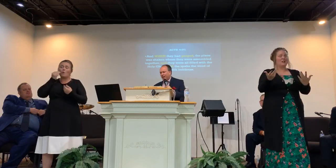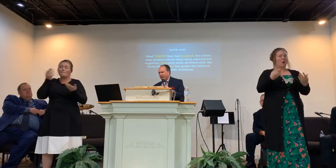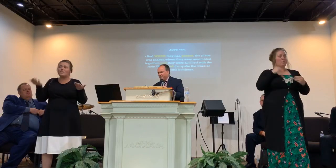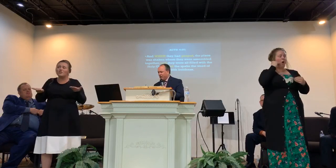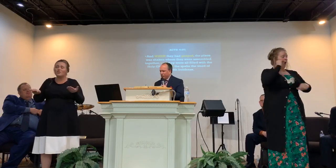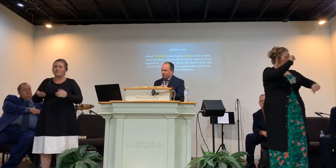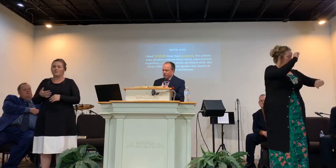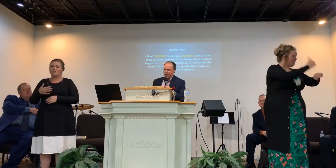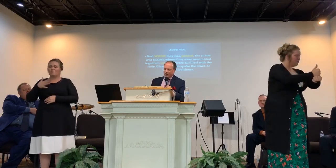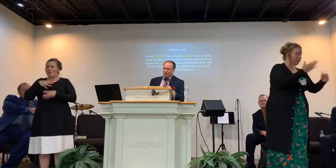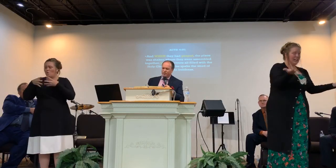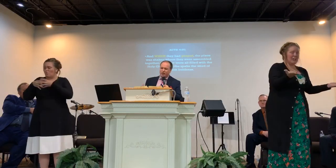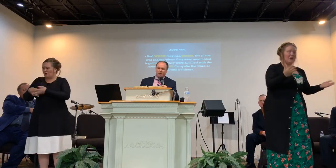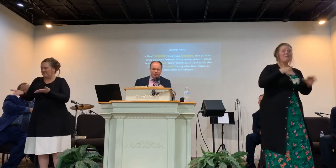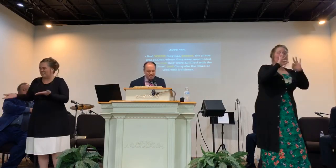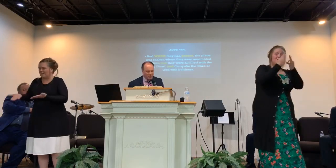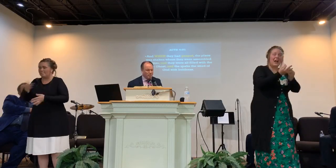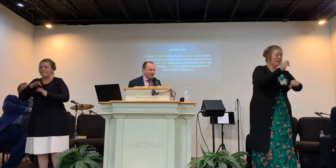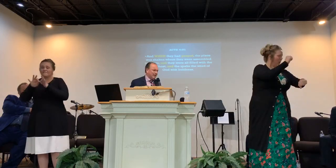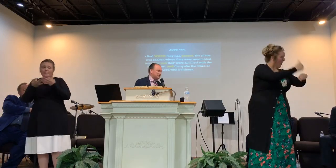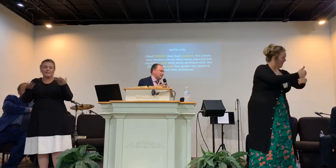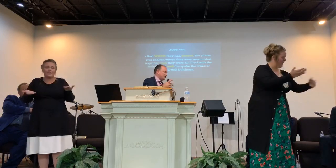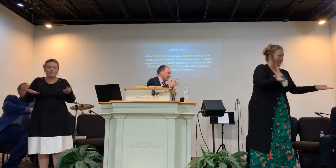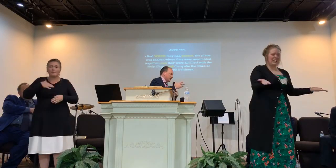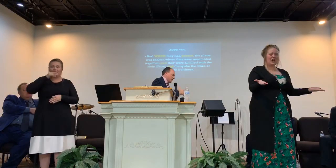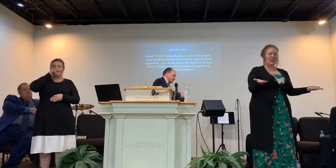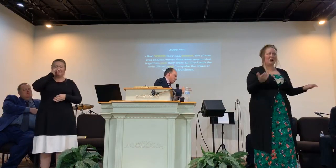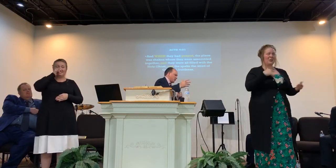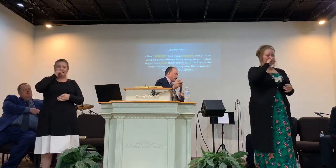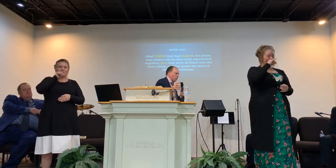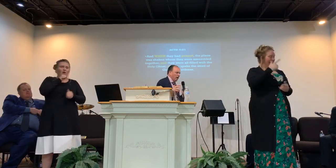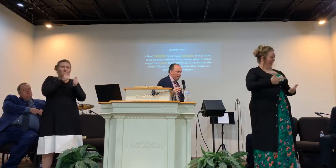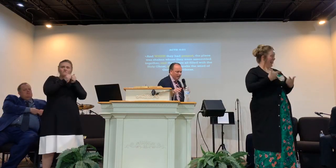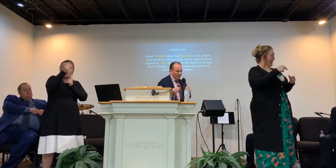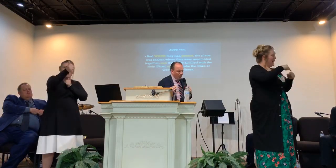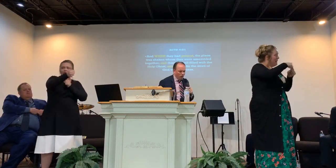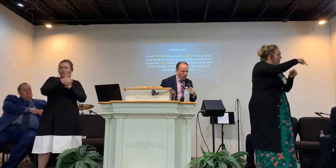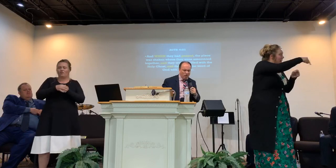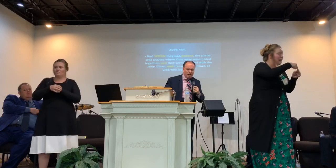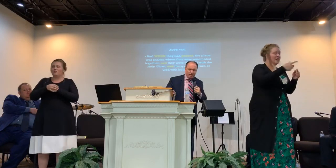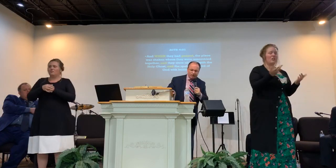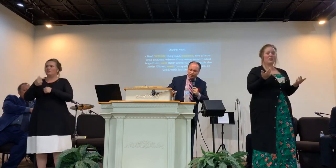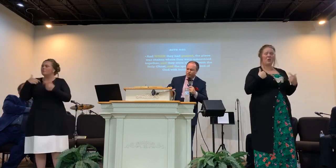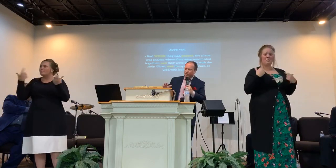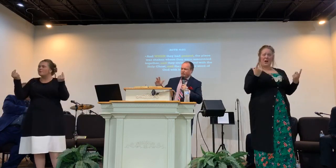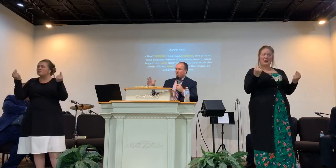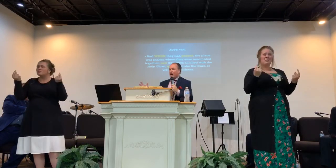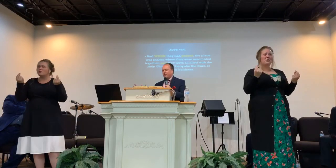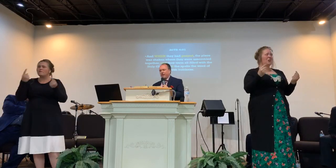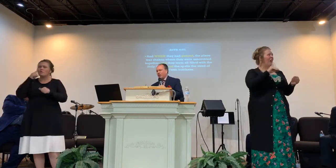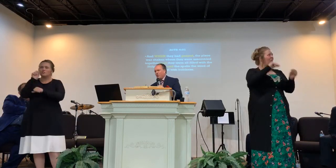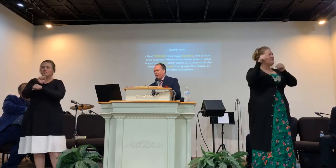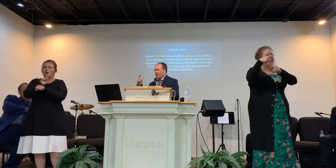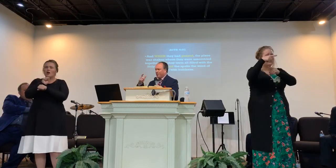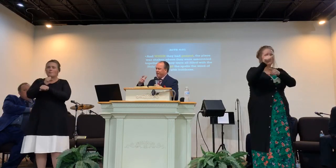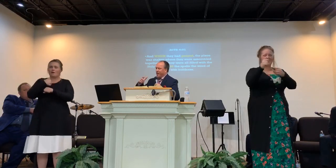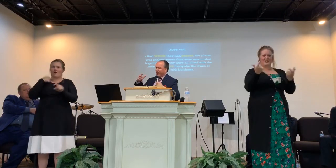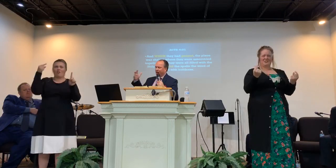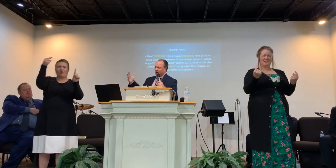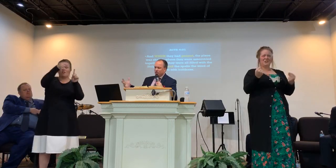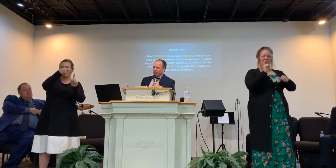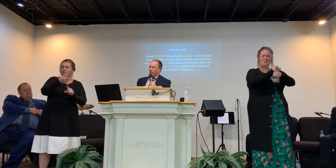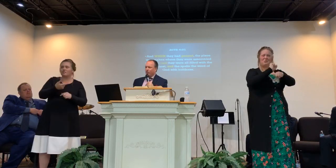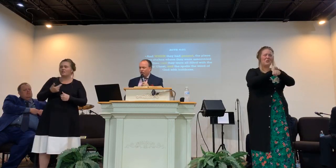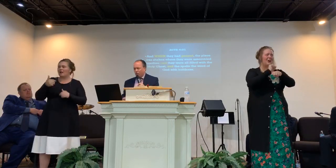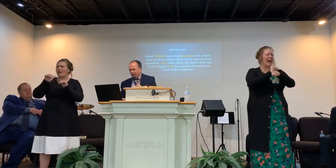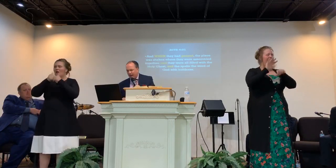here. My roots are down here. My family is here. My kids live not too far away. And what am I going to do for a job if I go there? And